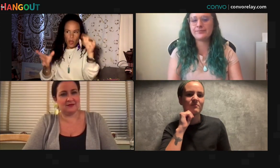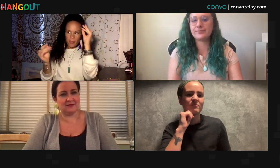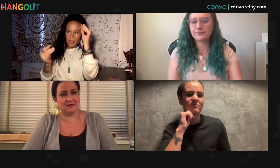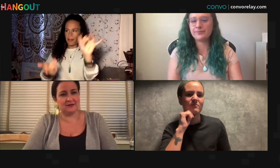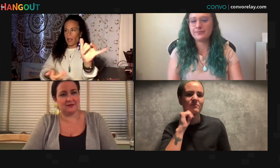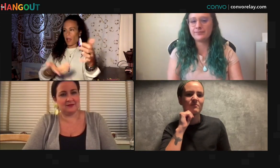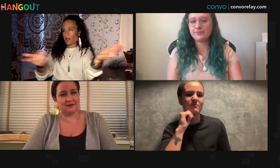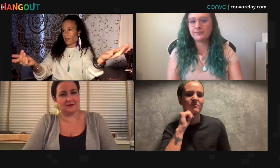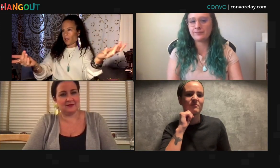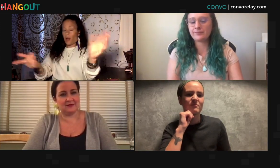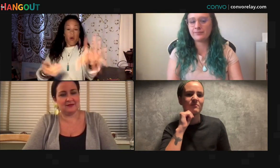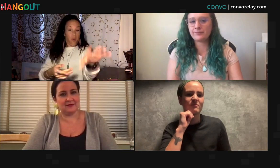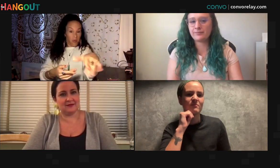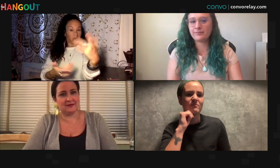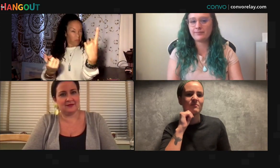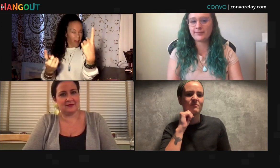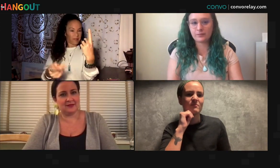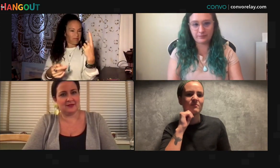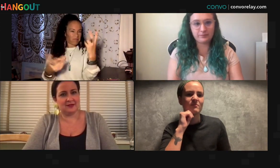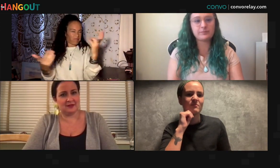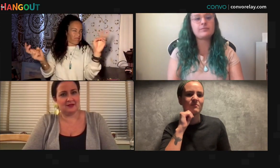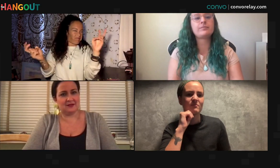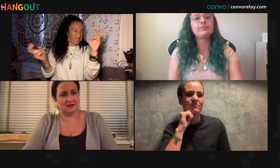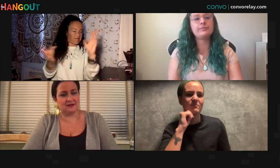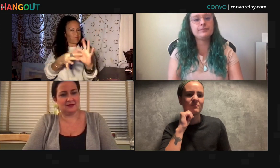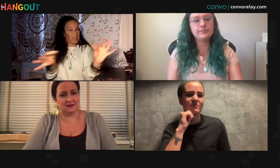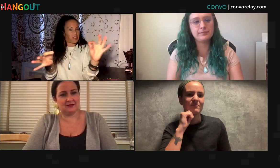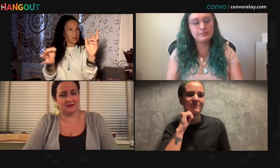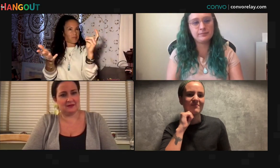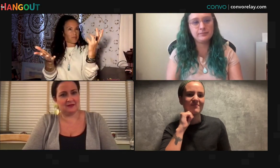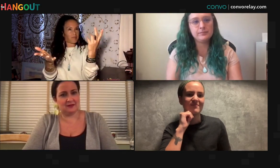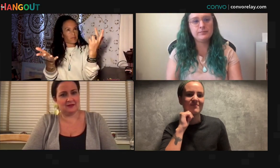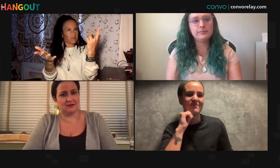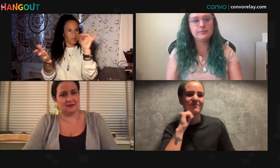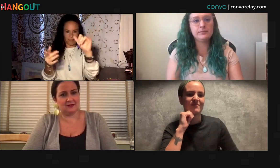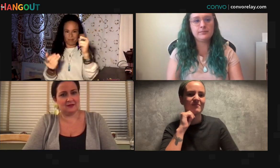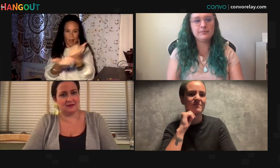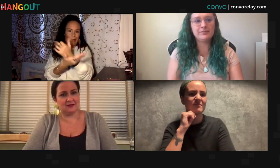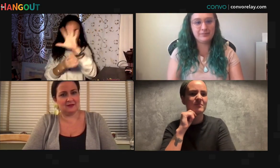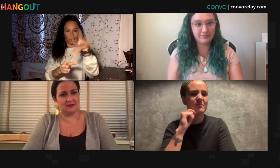I'm trying to think of a really clear example, a concrete example. Actually,